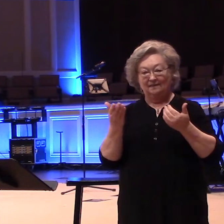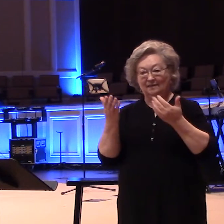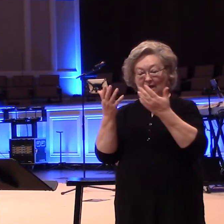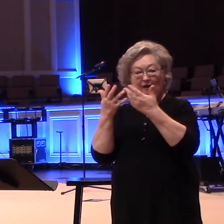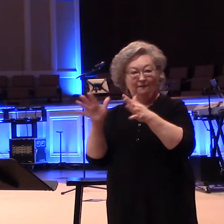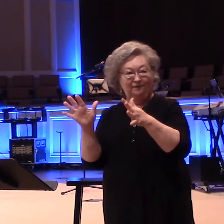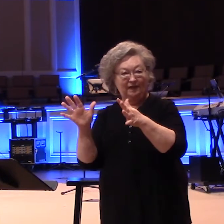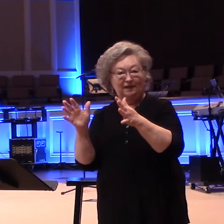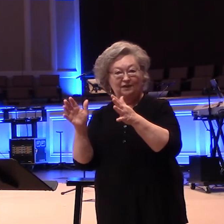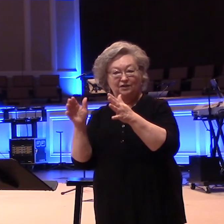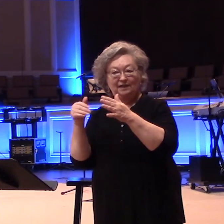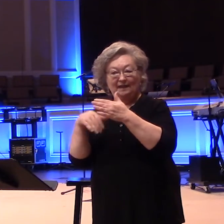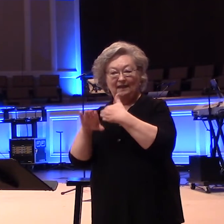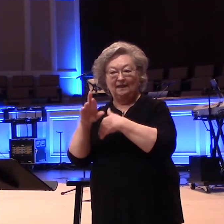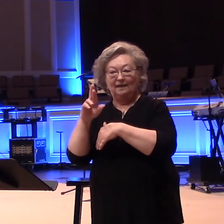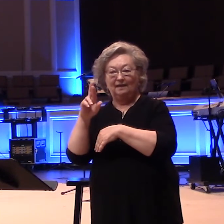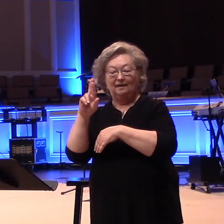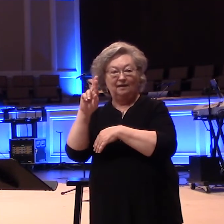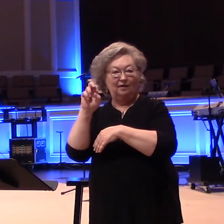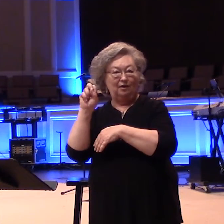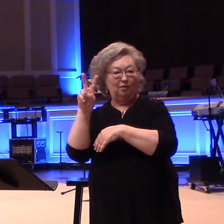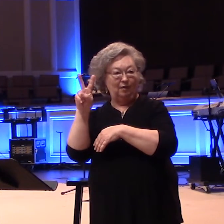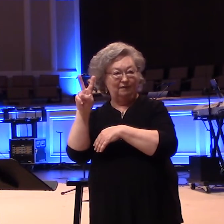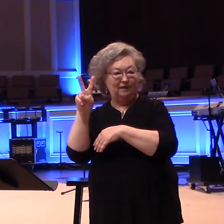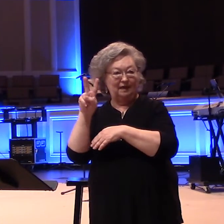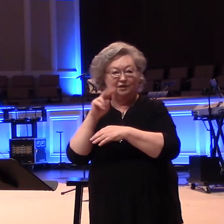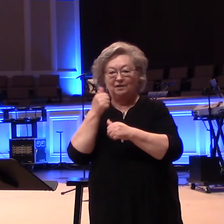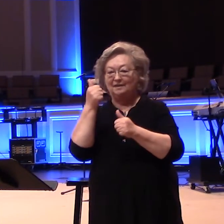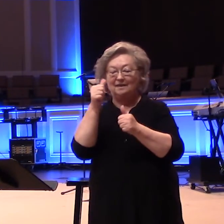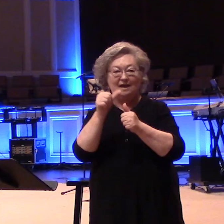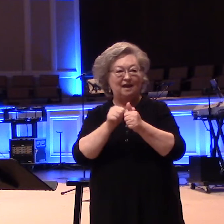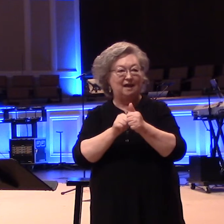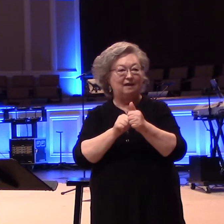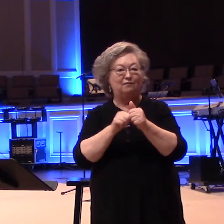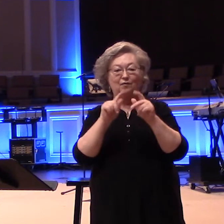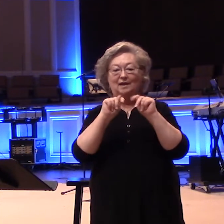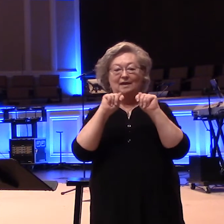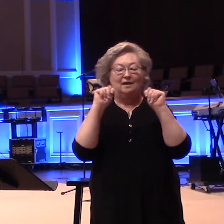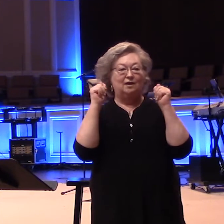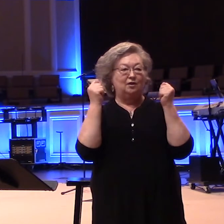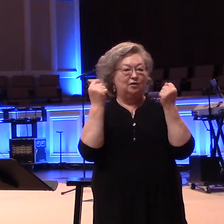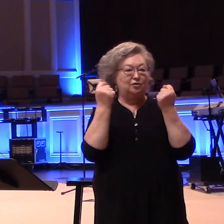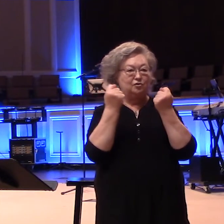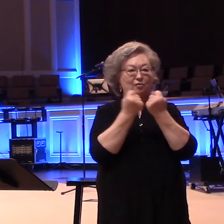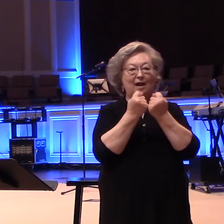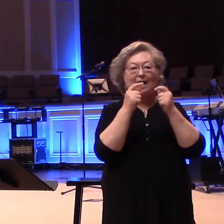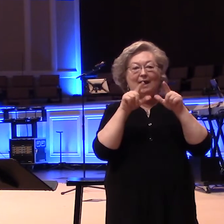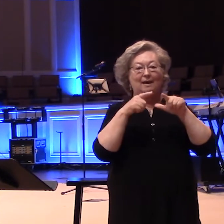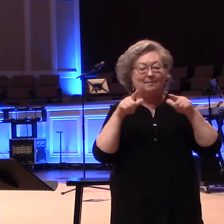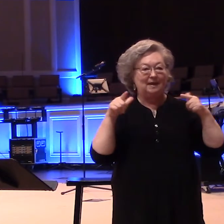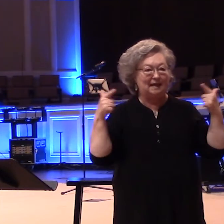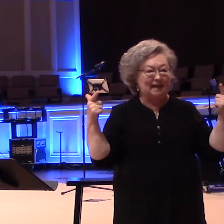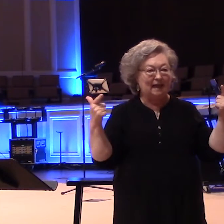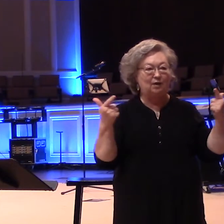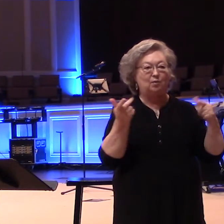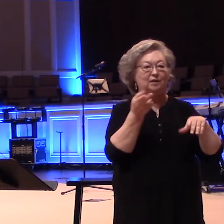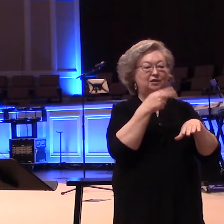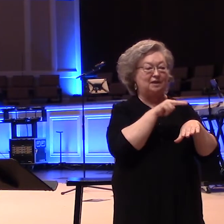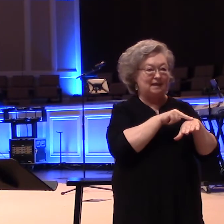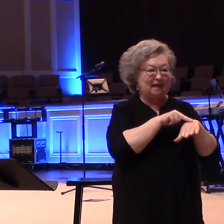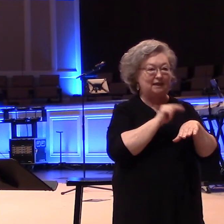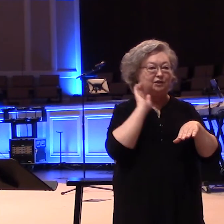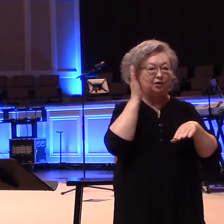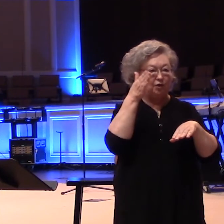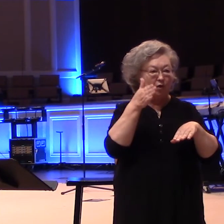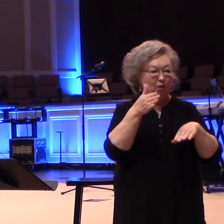every tribe, tongue, and nation gathering around Jesus, lifting up praise and glory and honor to him. And when we're faithful, the Lord says what he's going to do is